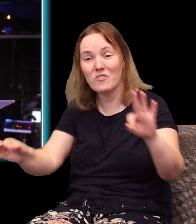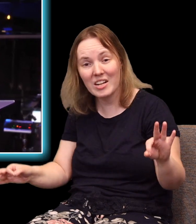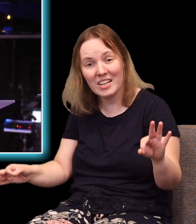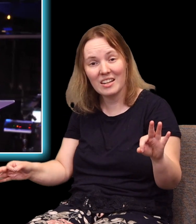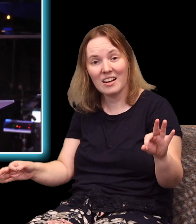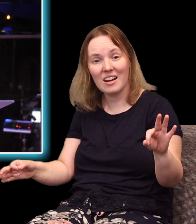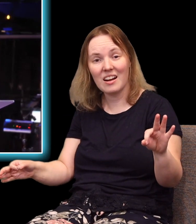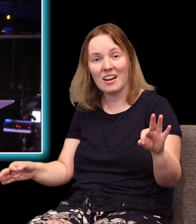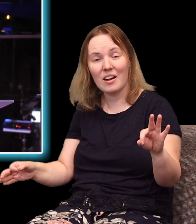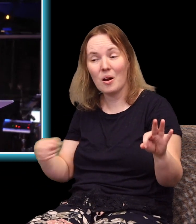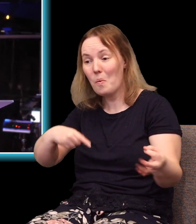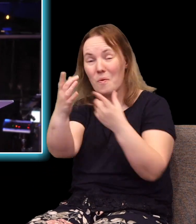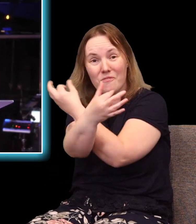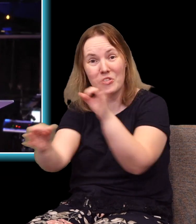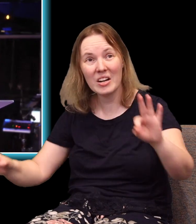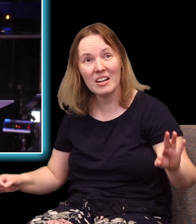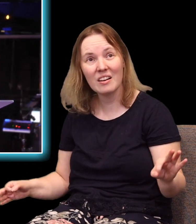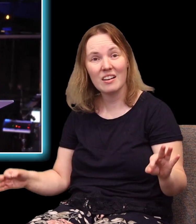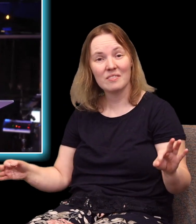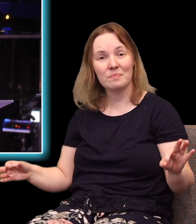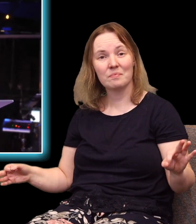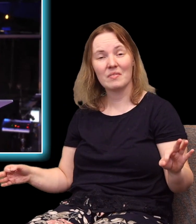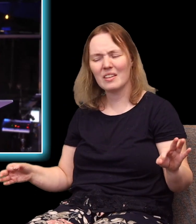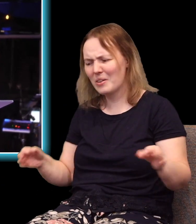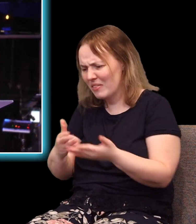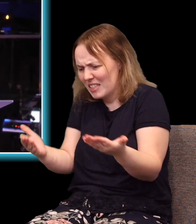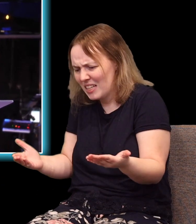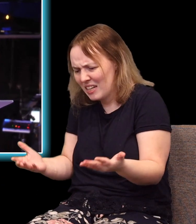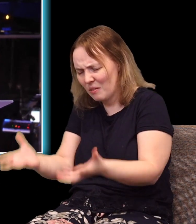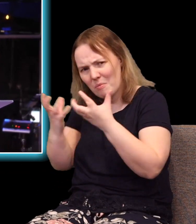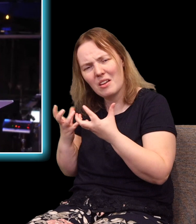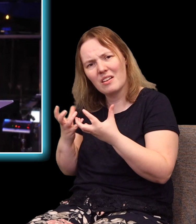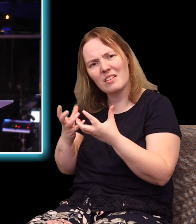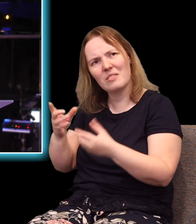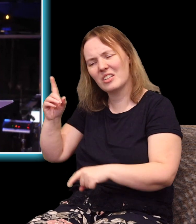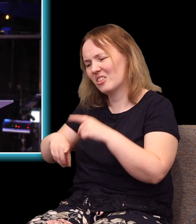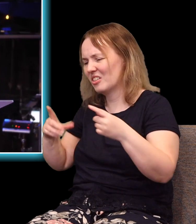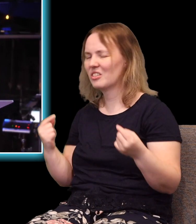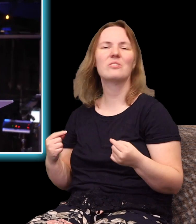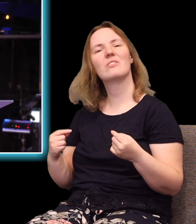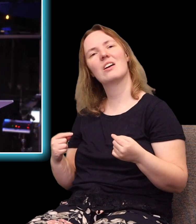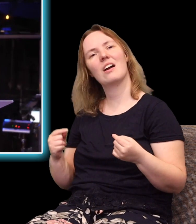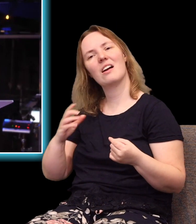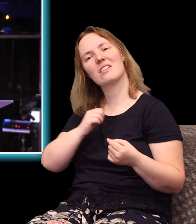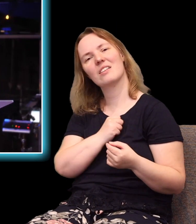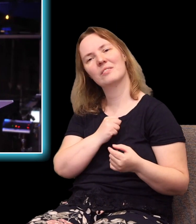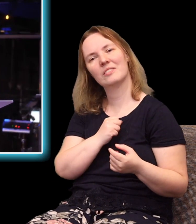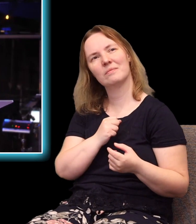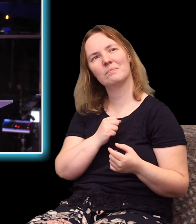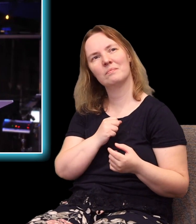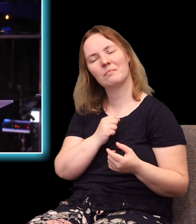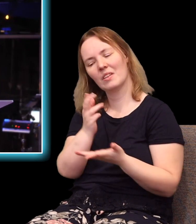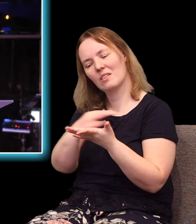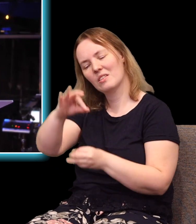we're free. At last we have this thing we've been longing for that we couldn't do in ourselves. But God has done